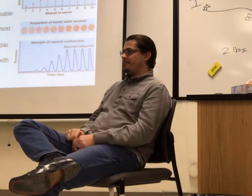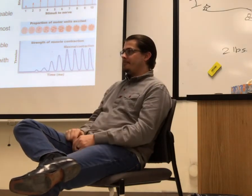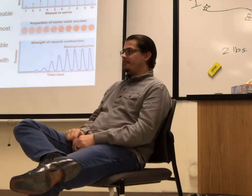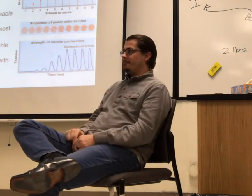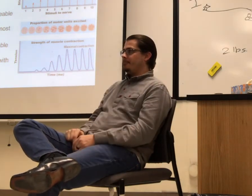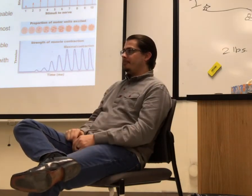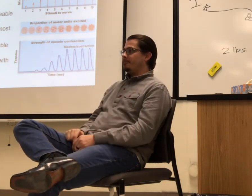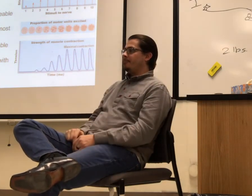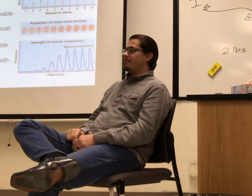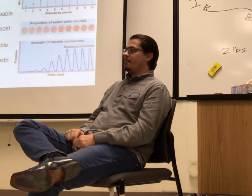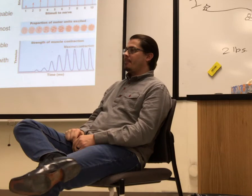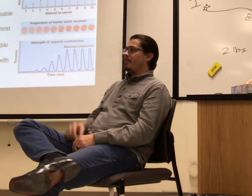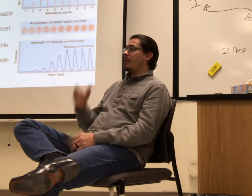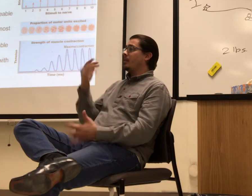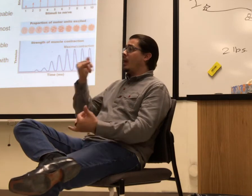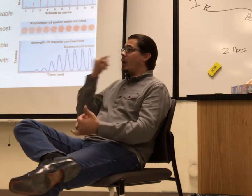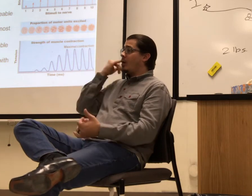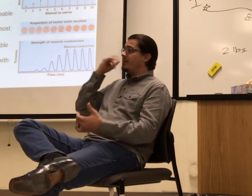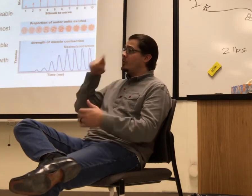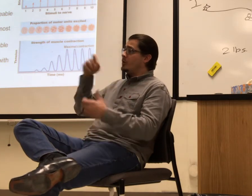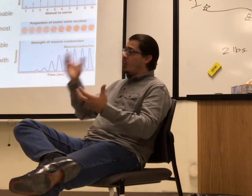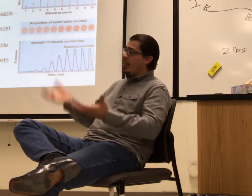let's say like you gotta move 100 pounds.